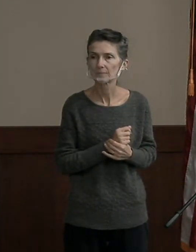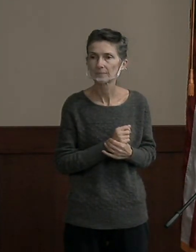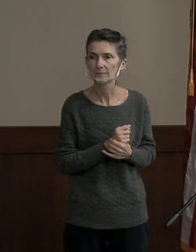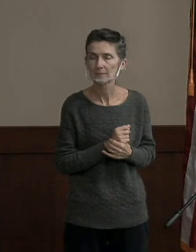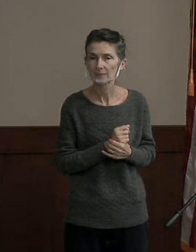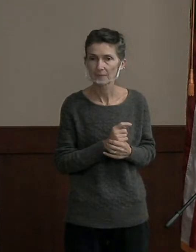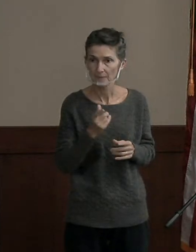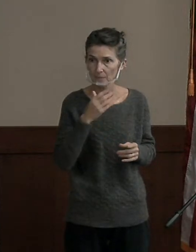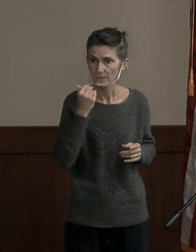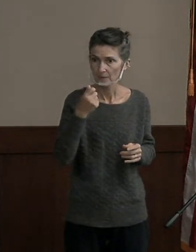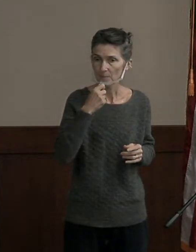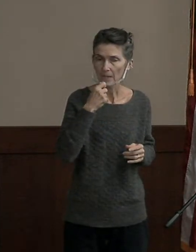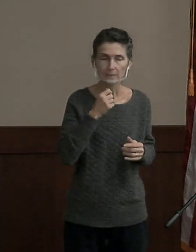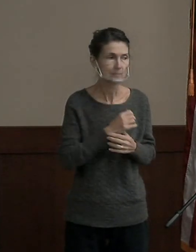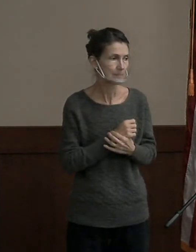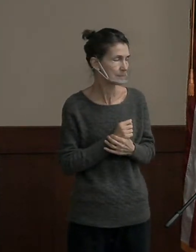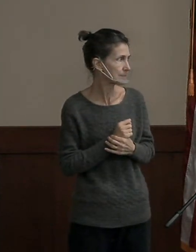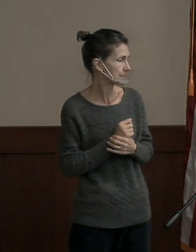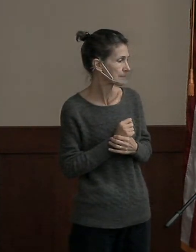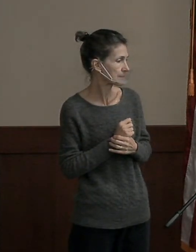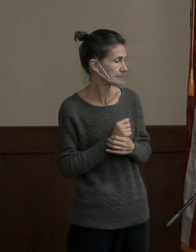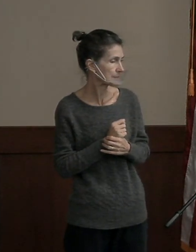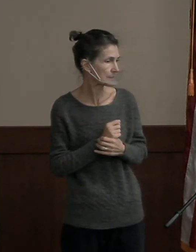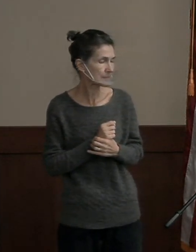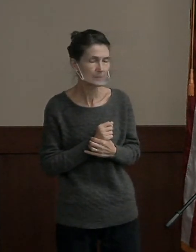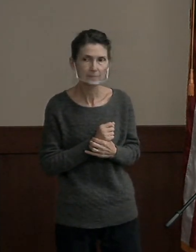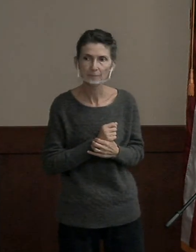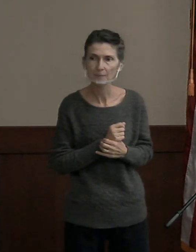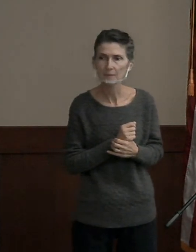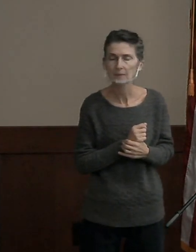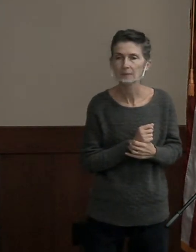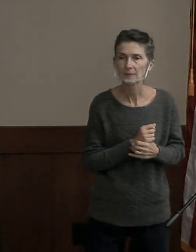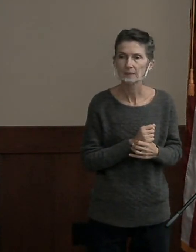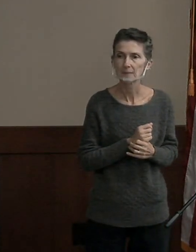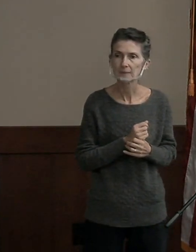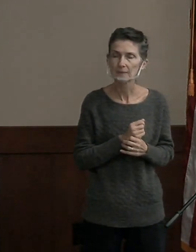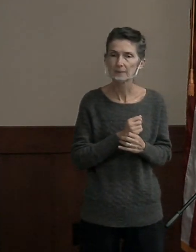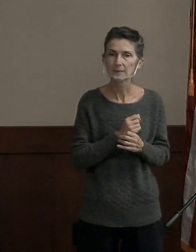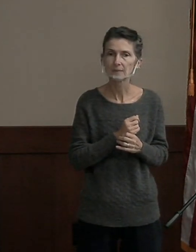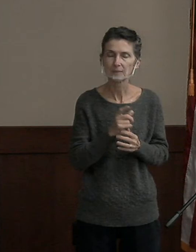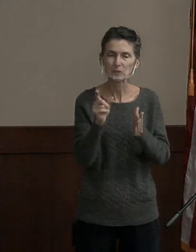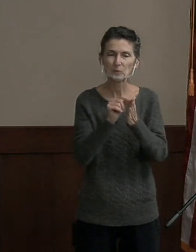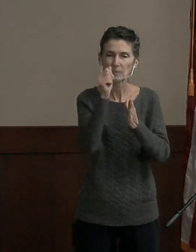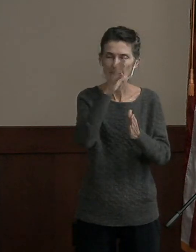Is that working out better? Oh, it's a one-directional mic.